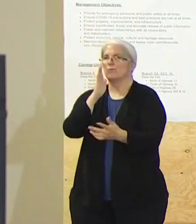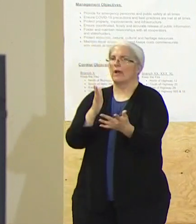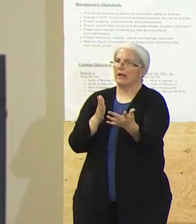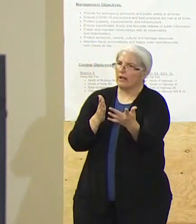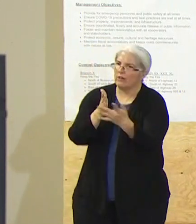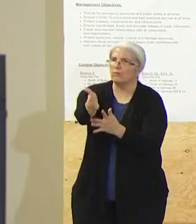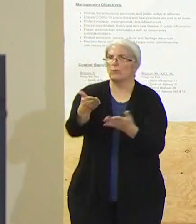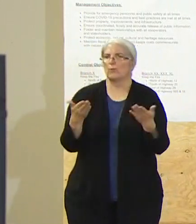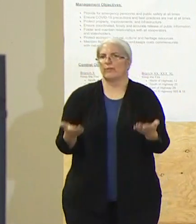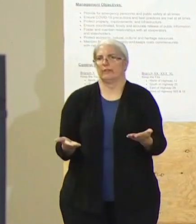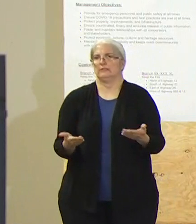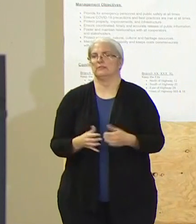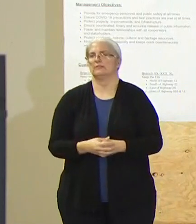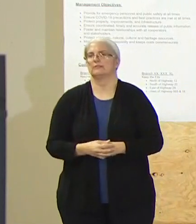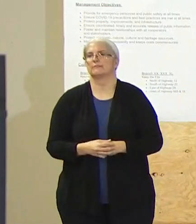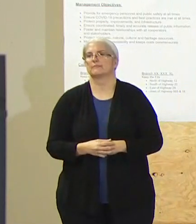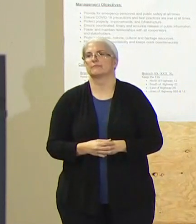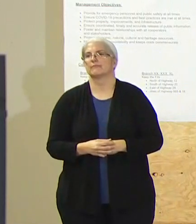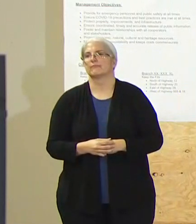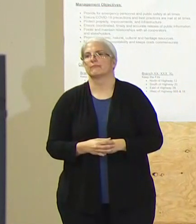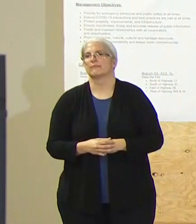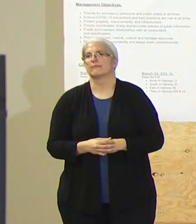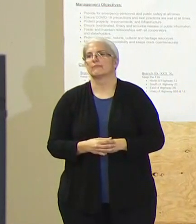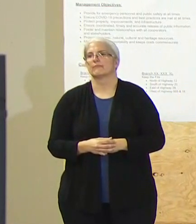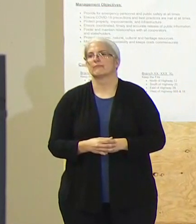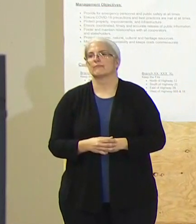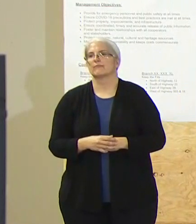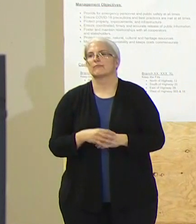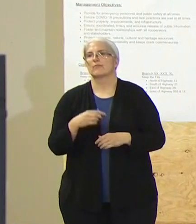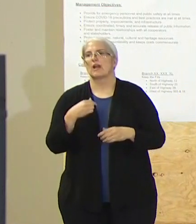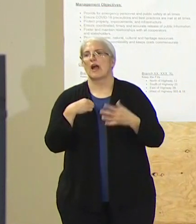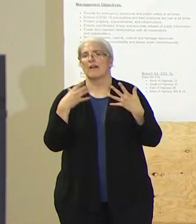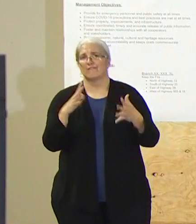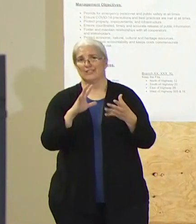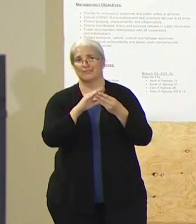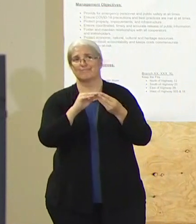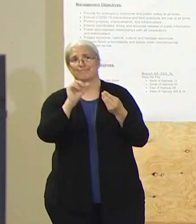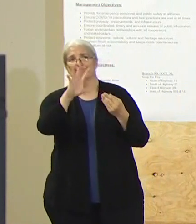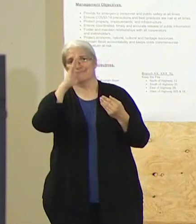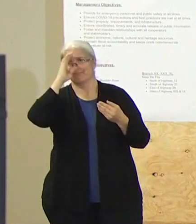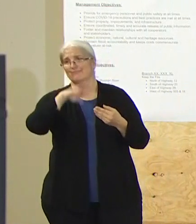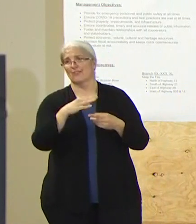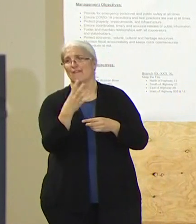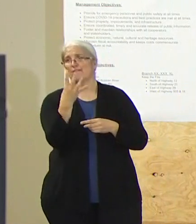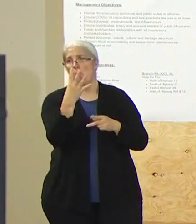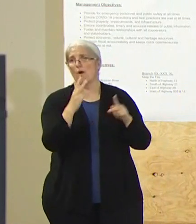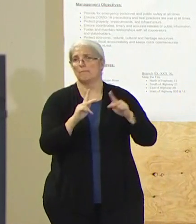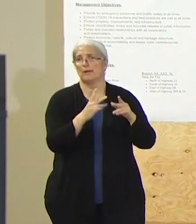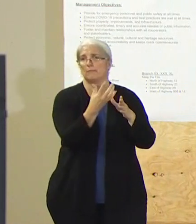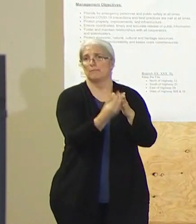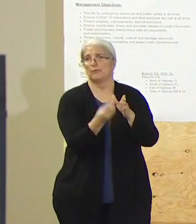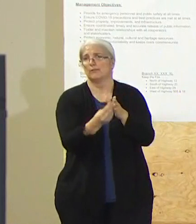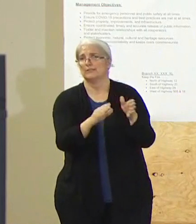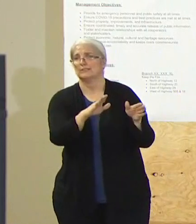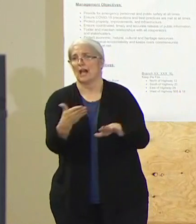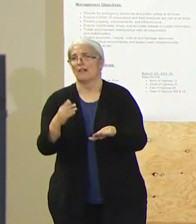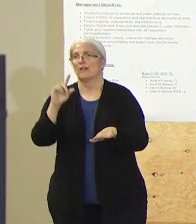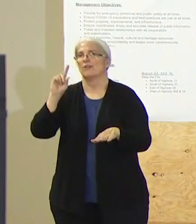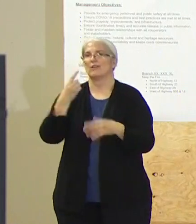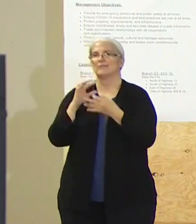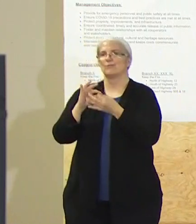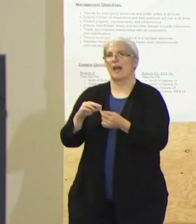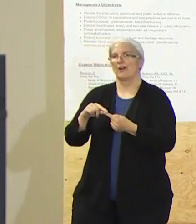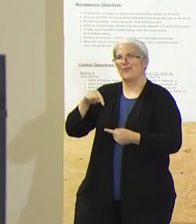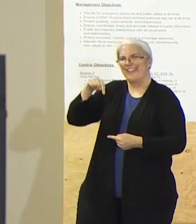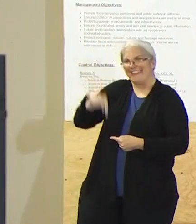personal privilege. We referenced 4 deaths in the state of California, 4 just related to this lightning complex here